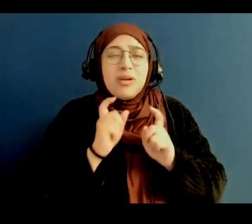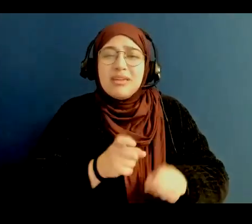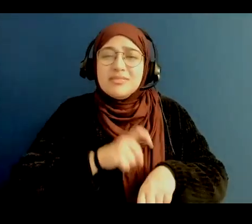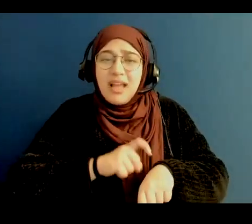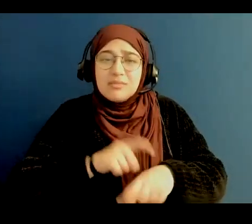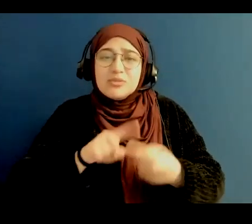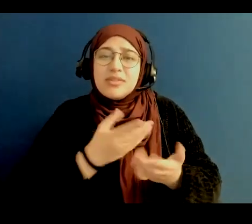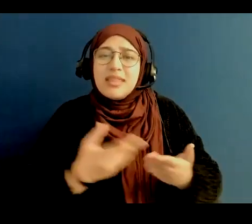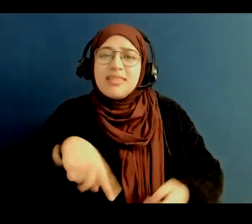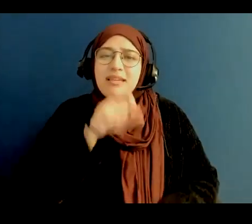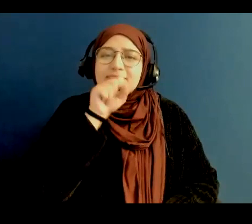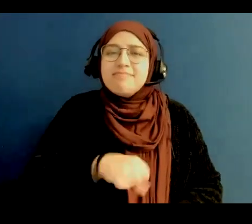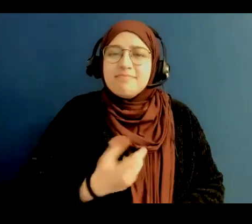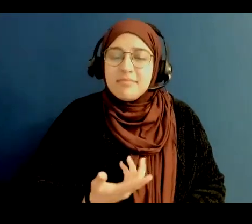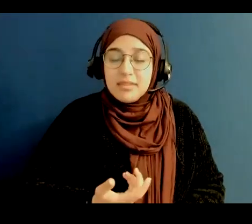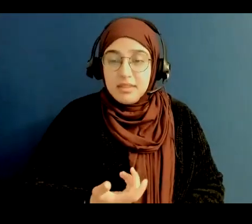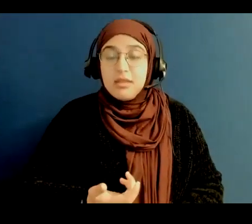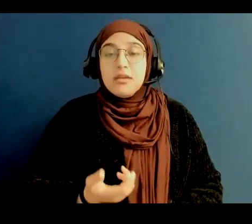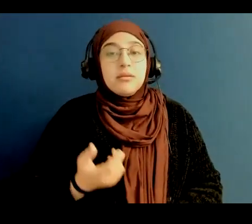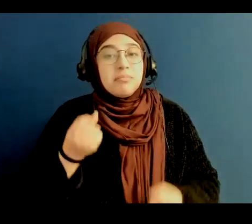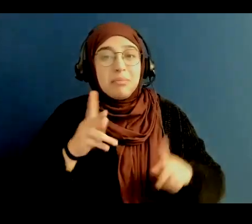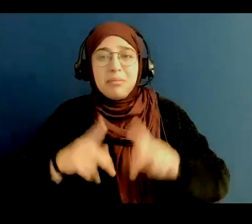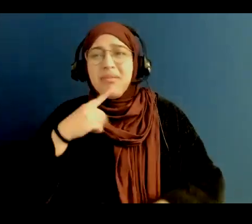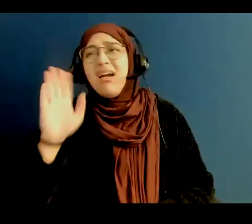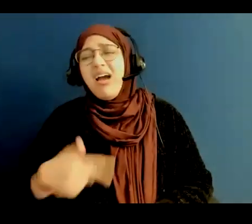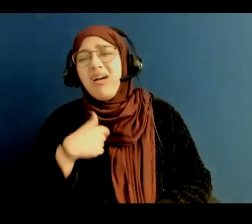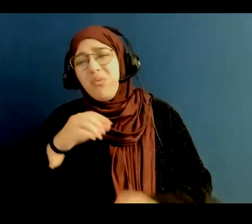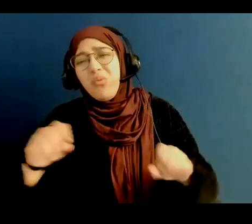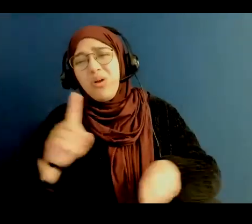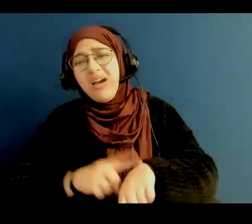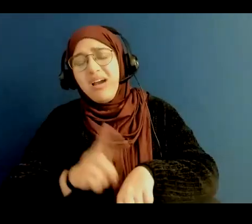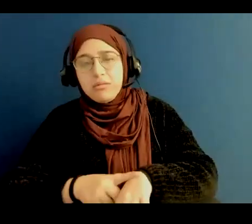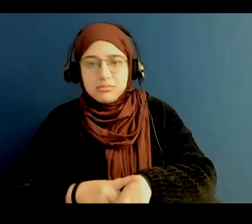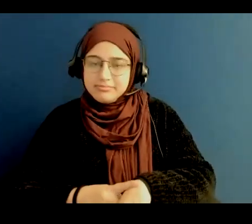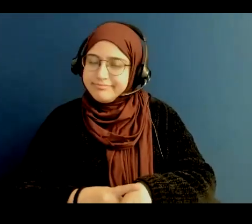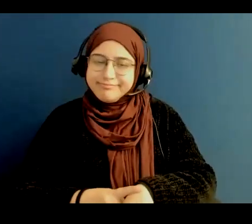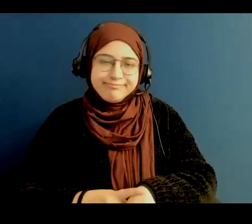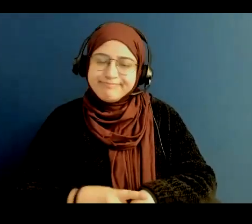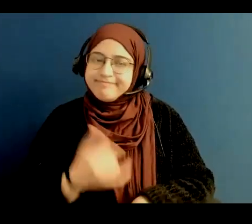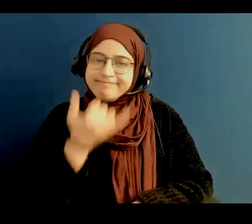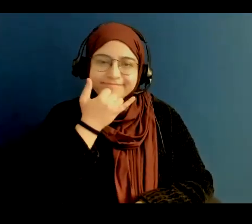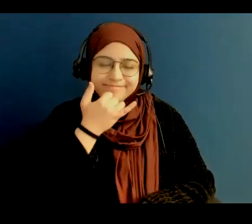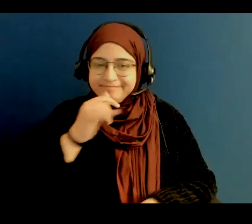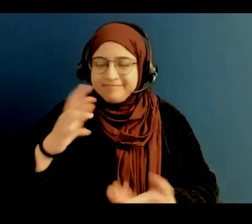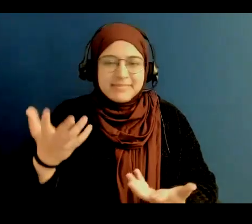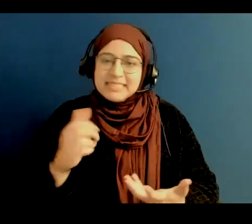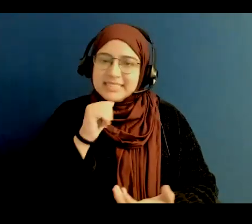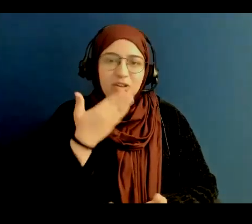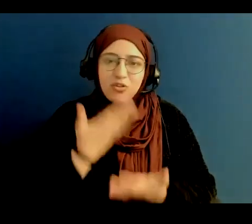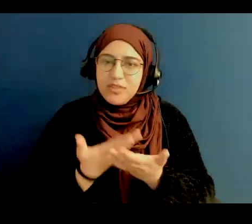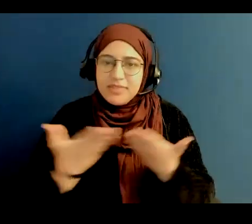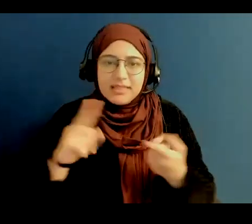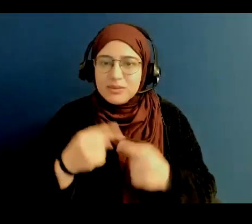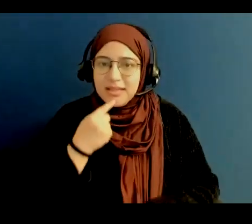many a times people say they don't have time. I think this is a big misconception and it's not a good thing to say because you're then